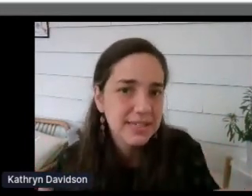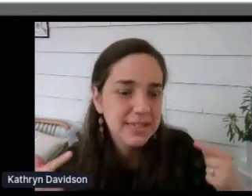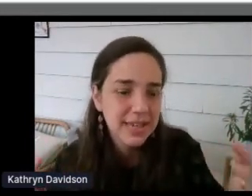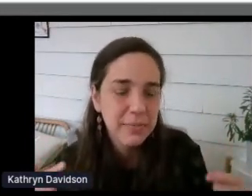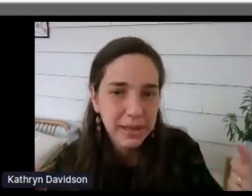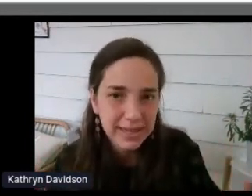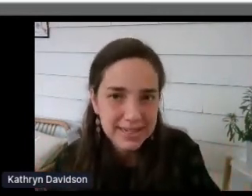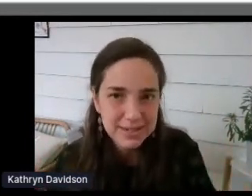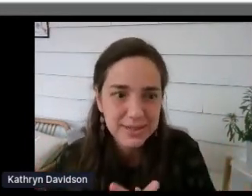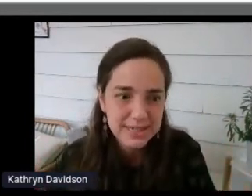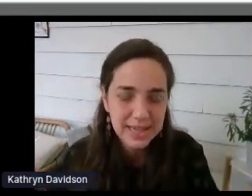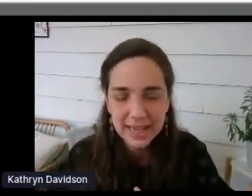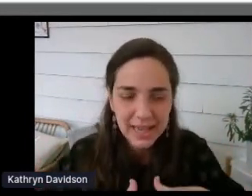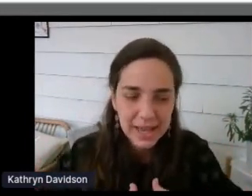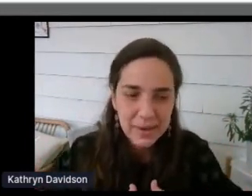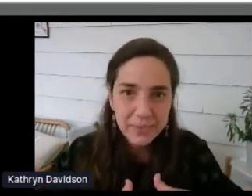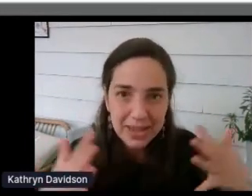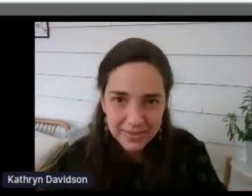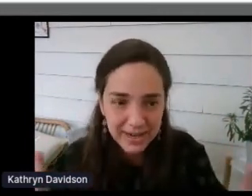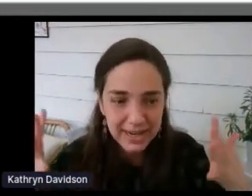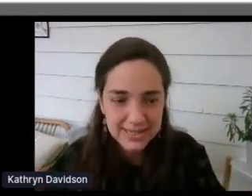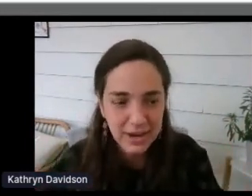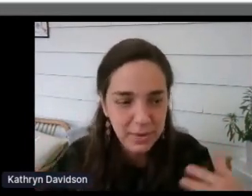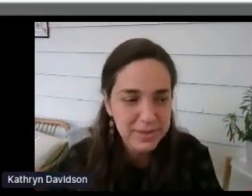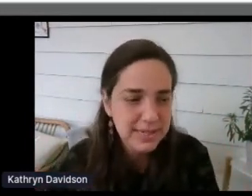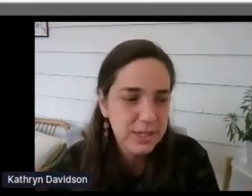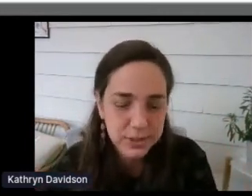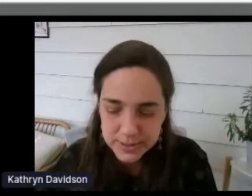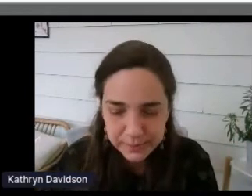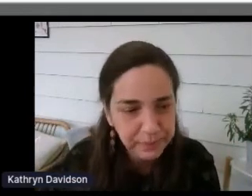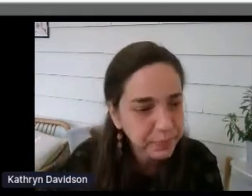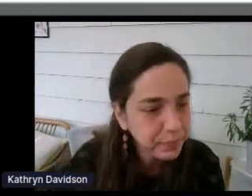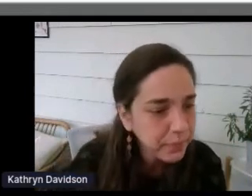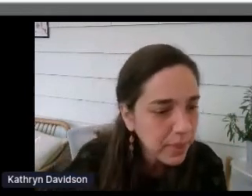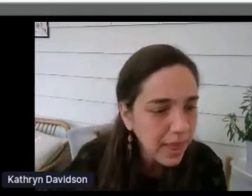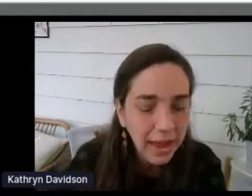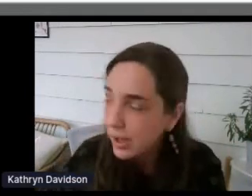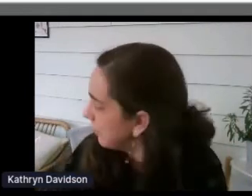gives us the ability to do these like infinite exact representations.